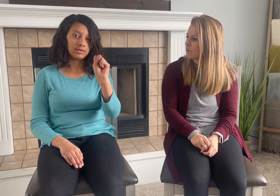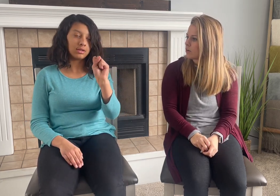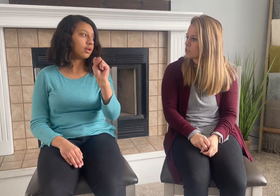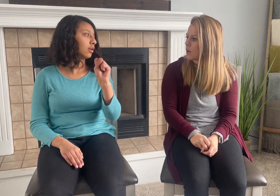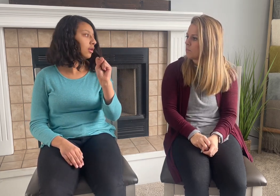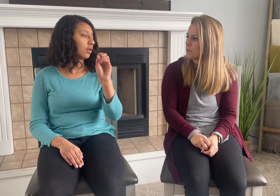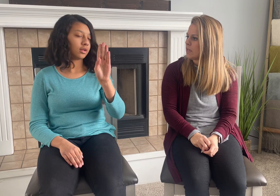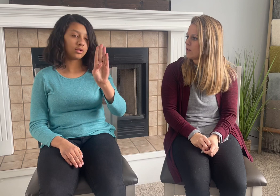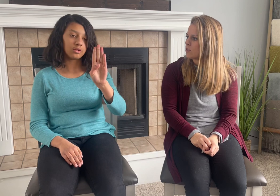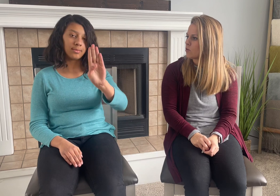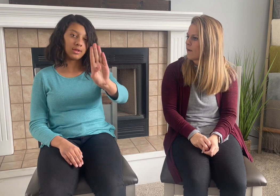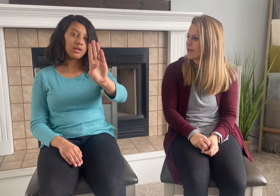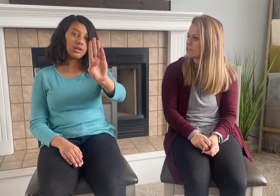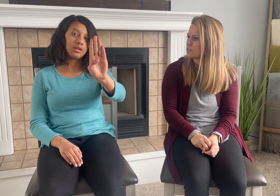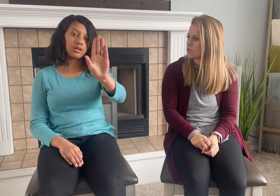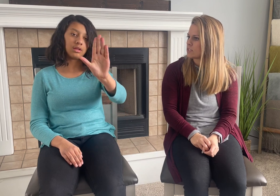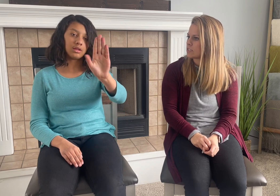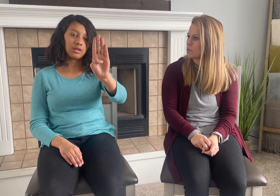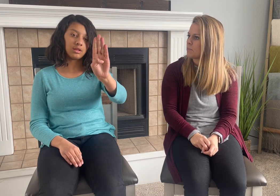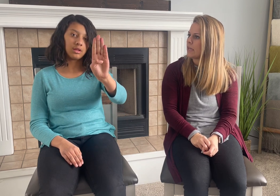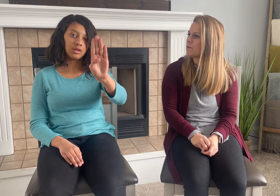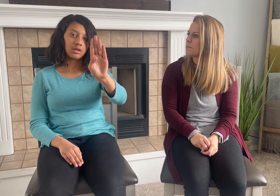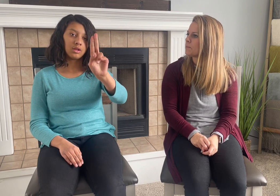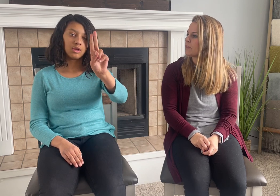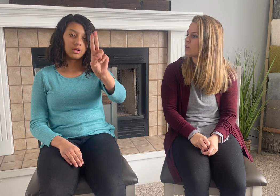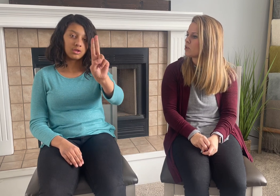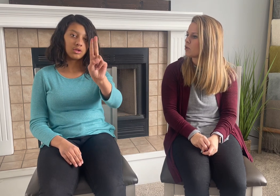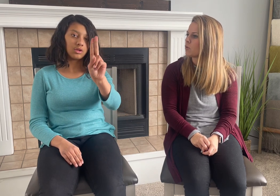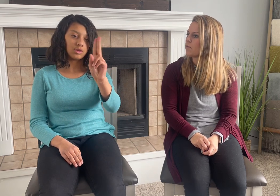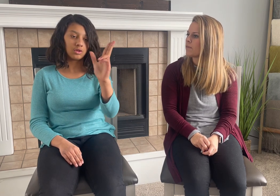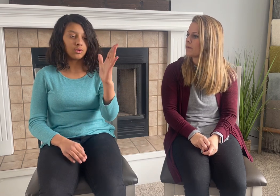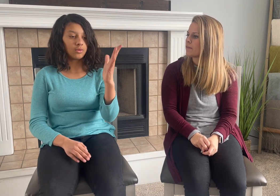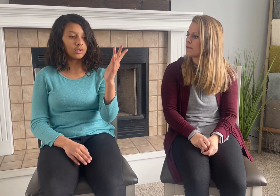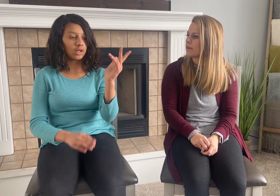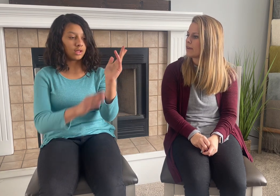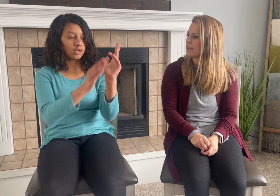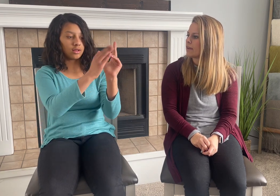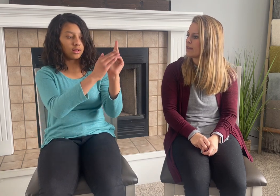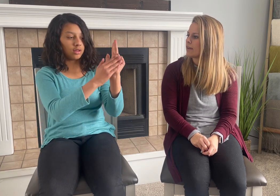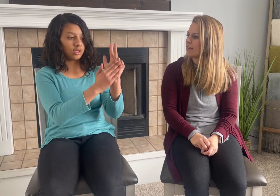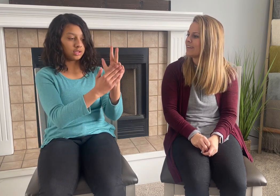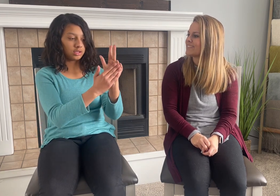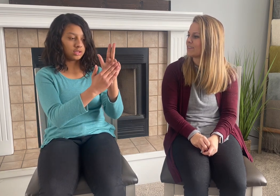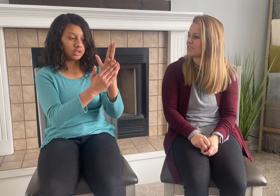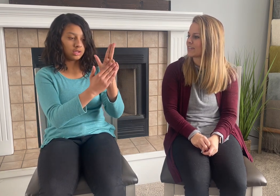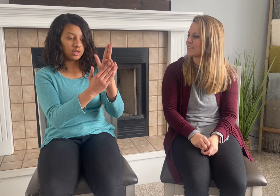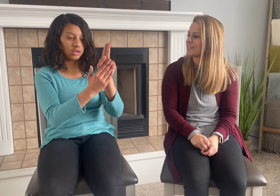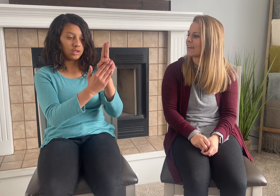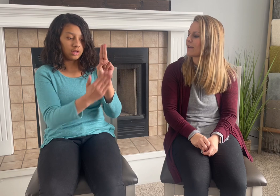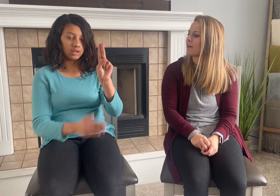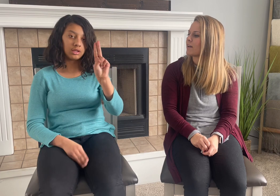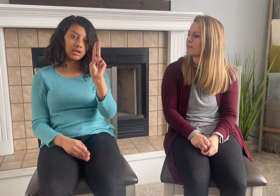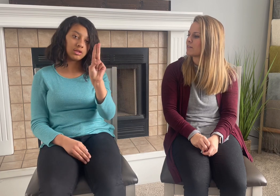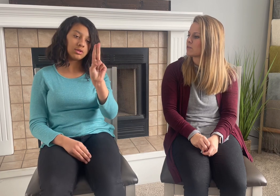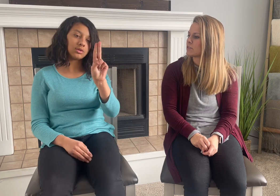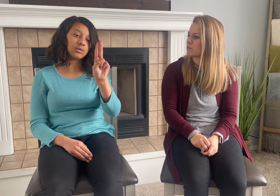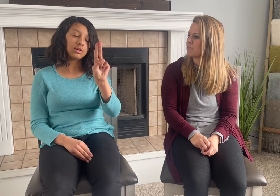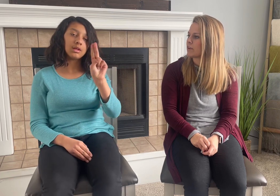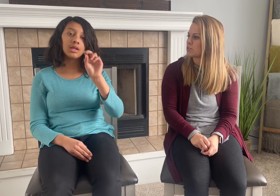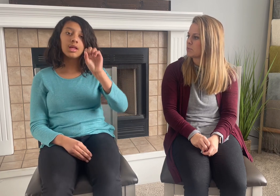fingerspell B-U-S. So this is the B-U. And so you're just going to take those three fingers and